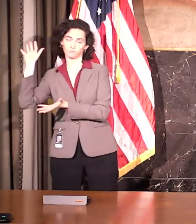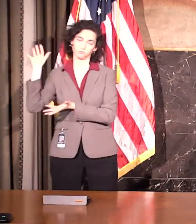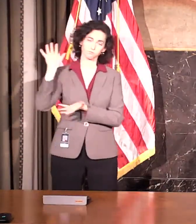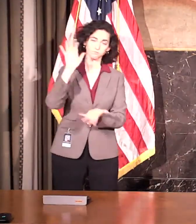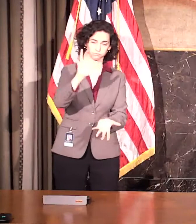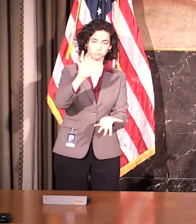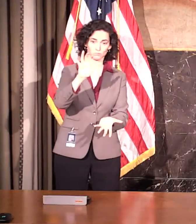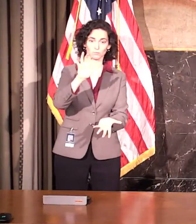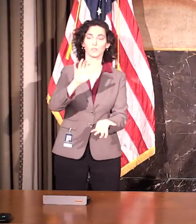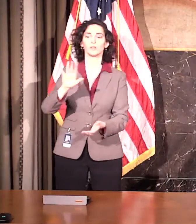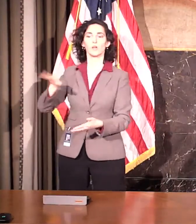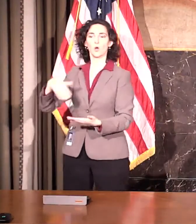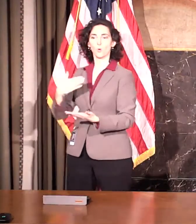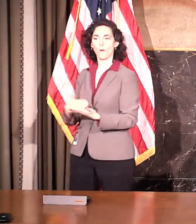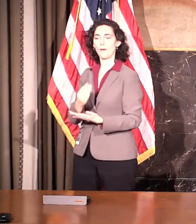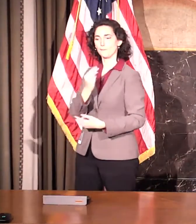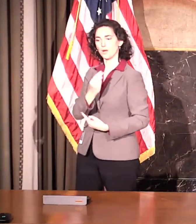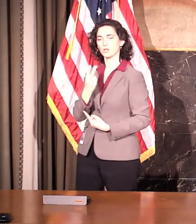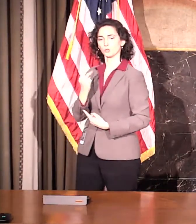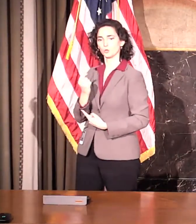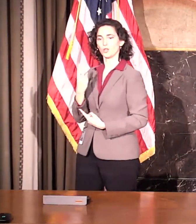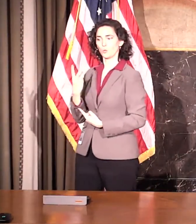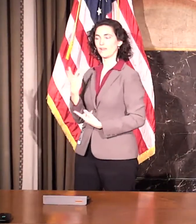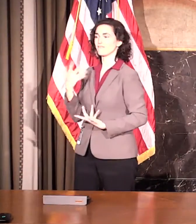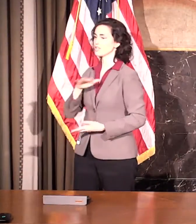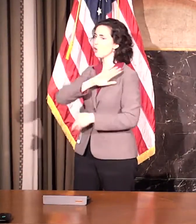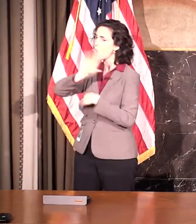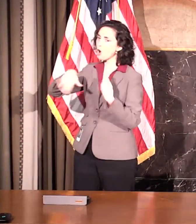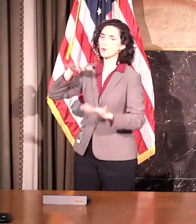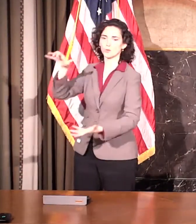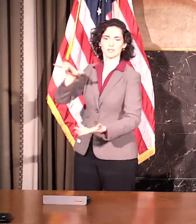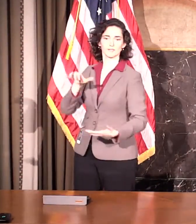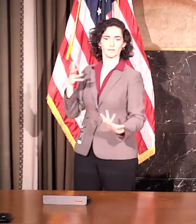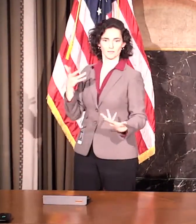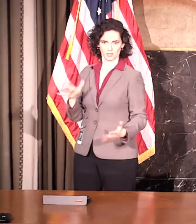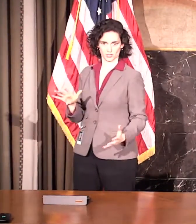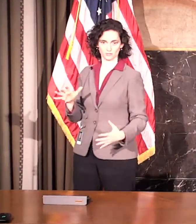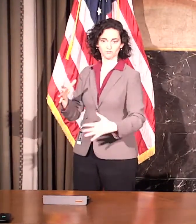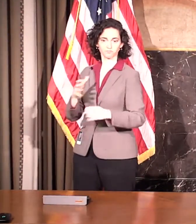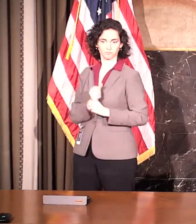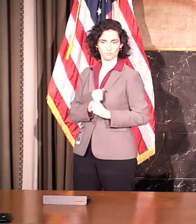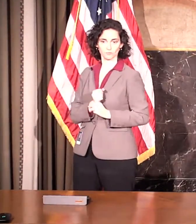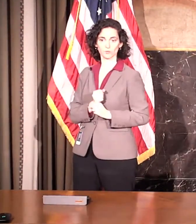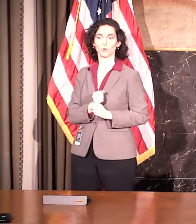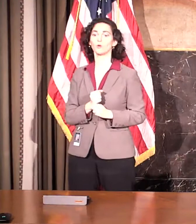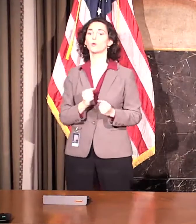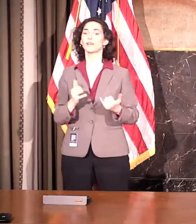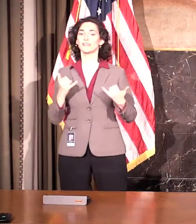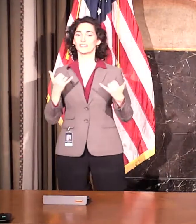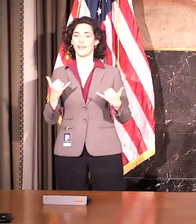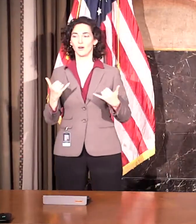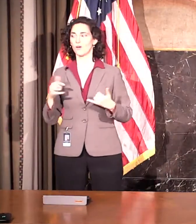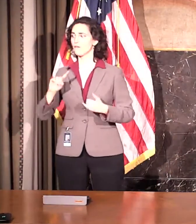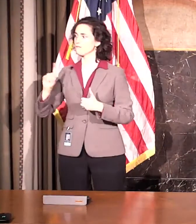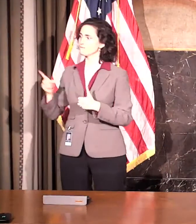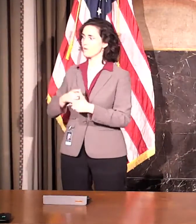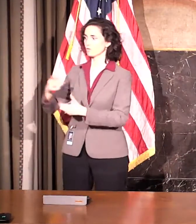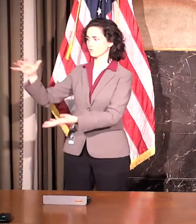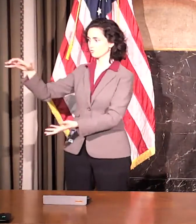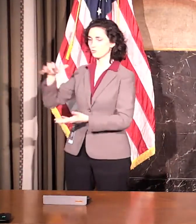Tuesday, and Wednesday, and we are obviously in the first order of priority since these are the first